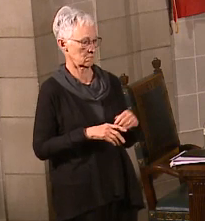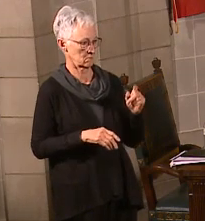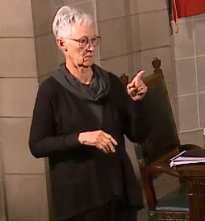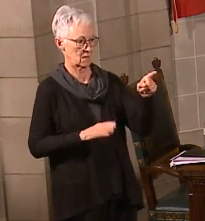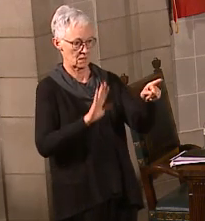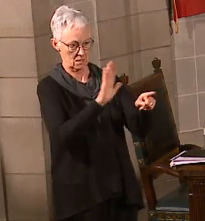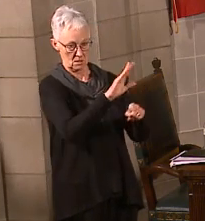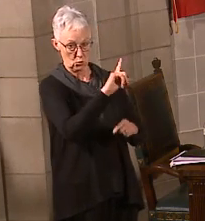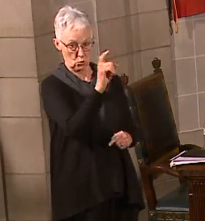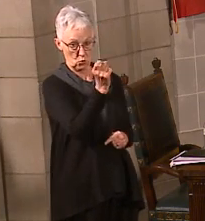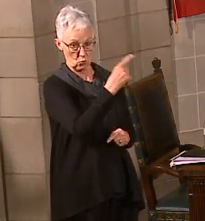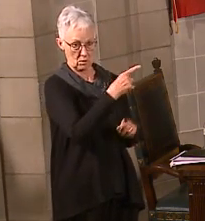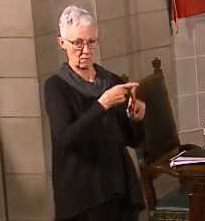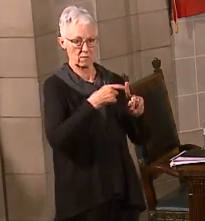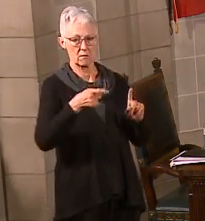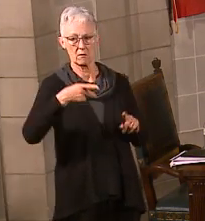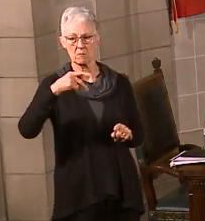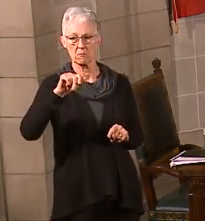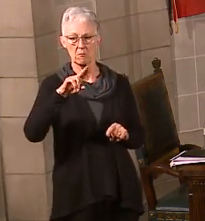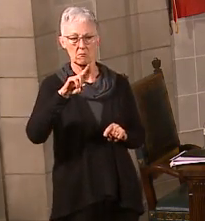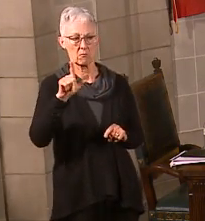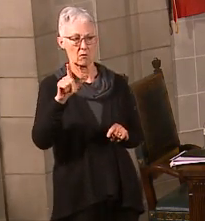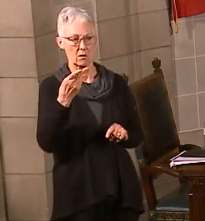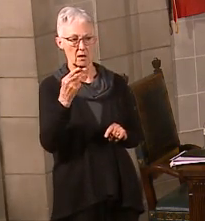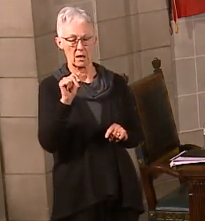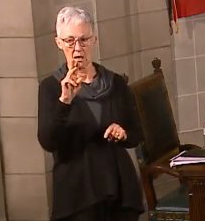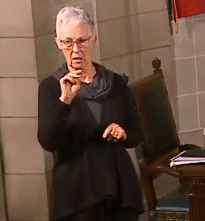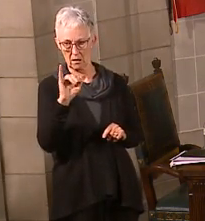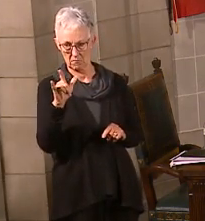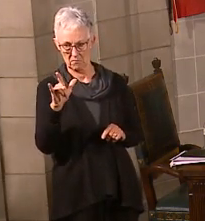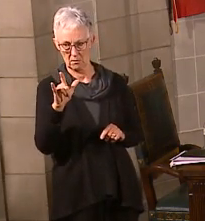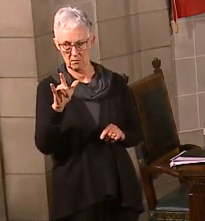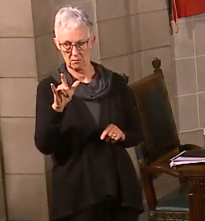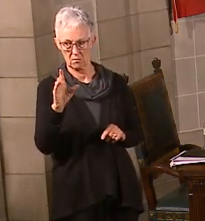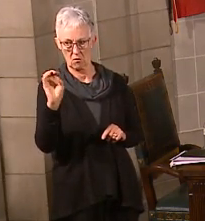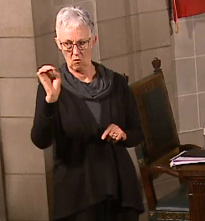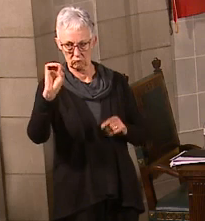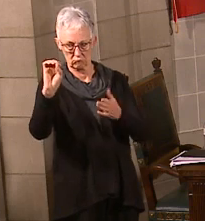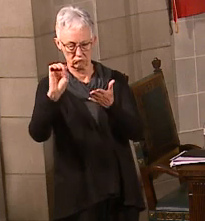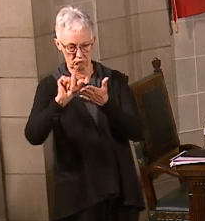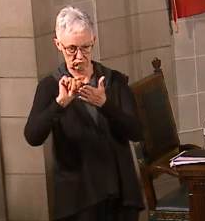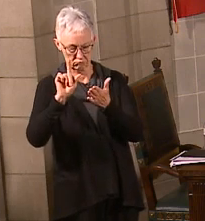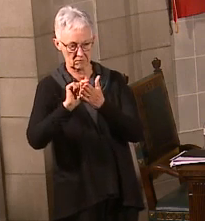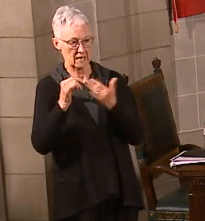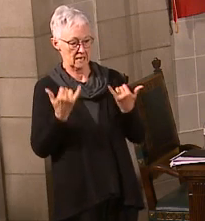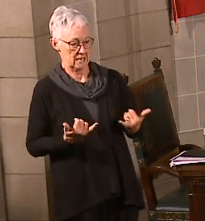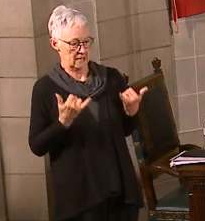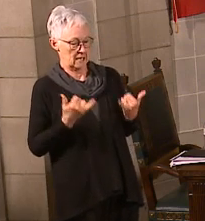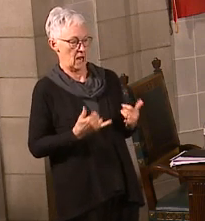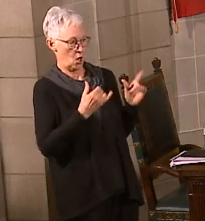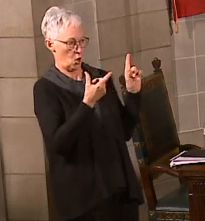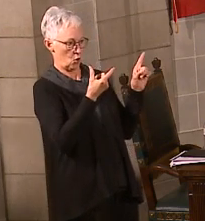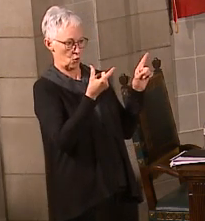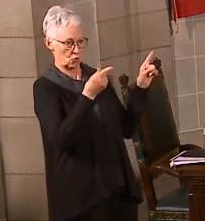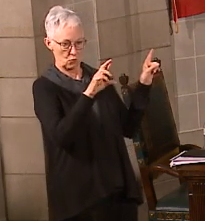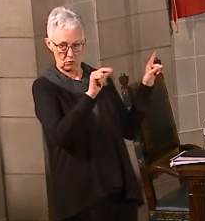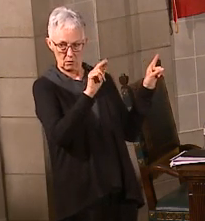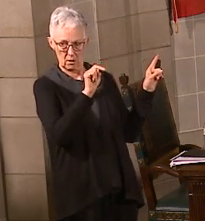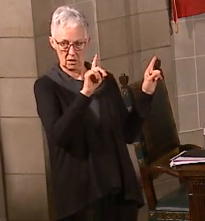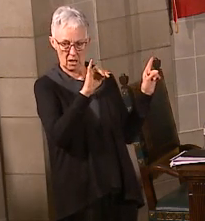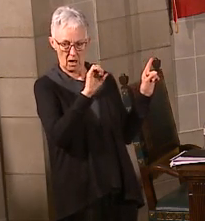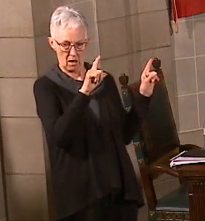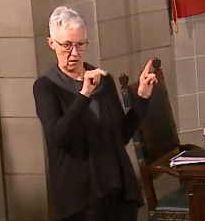So the question was from Paul Hamill at the World Herald. Now that Grand Island, just certainly on a per capita basis has more cases